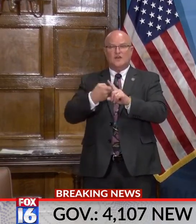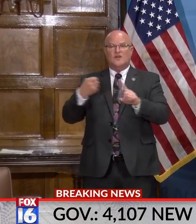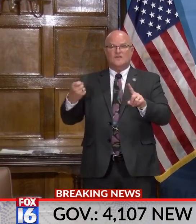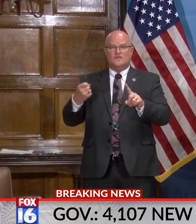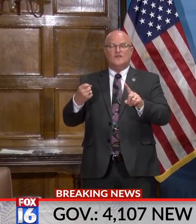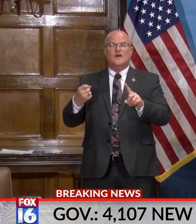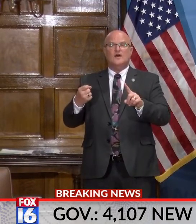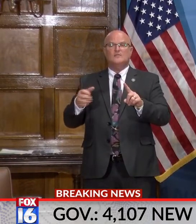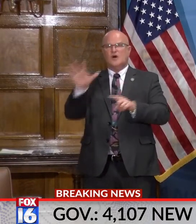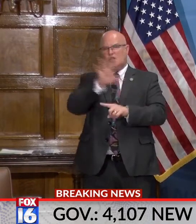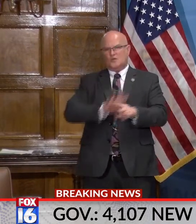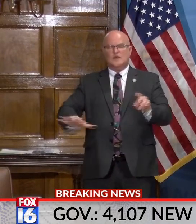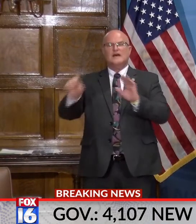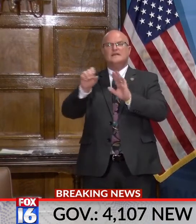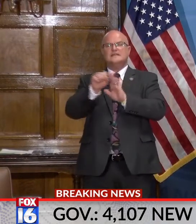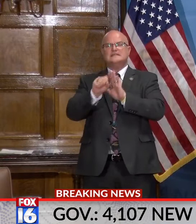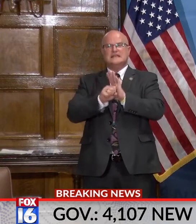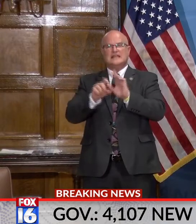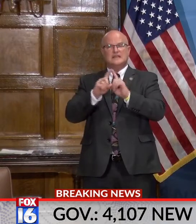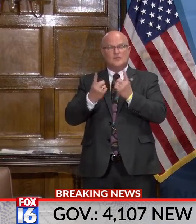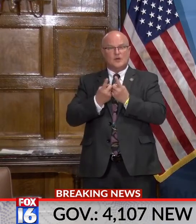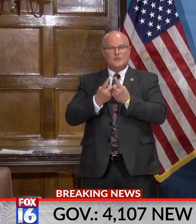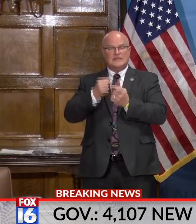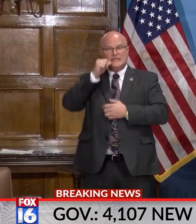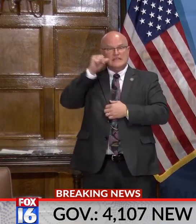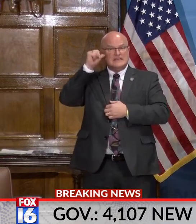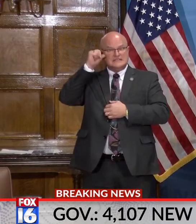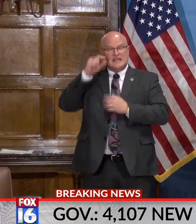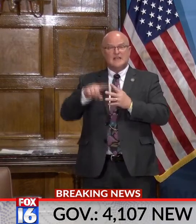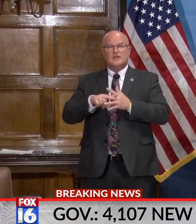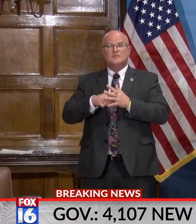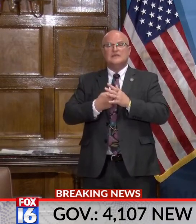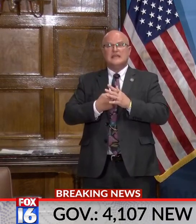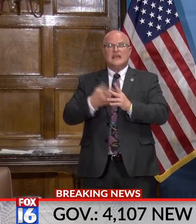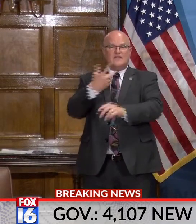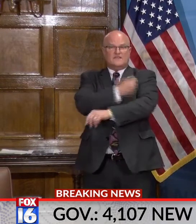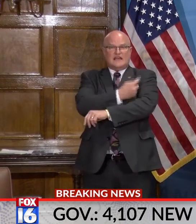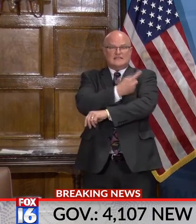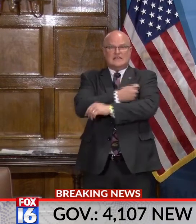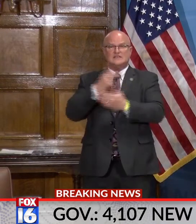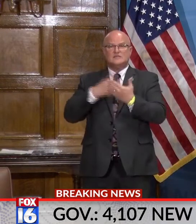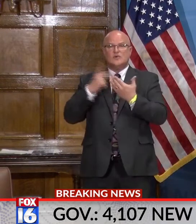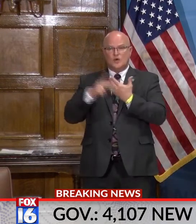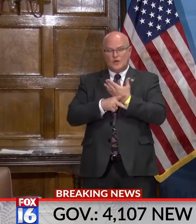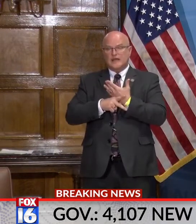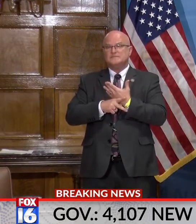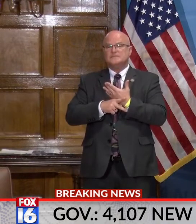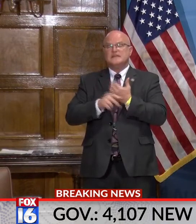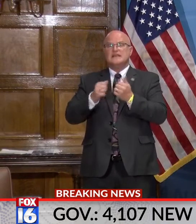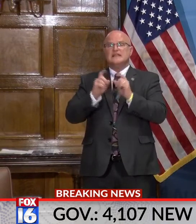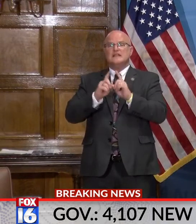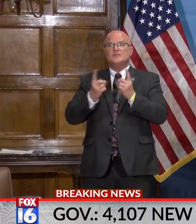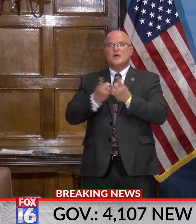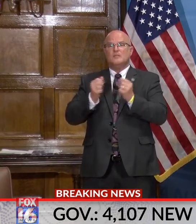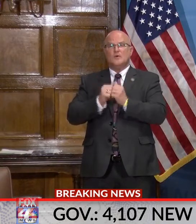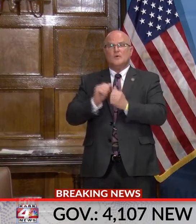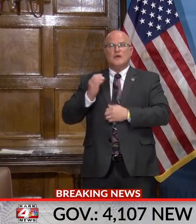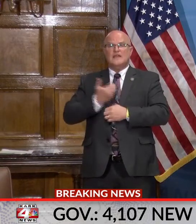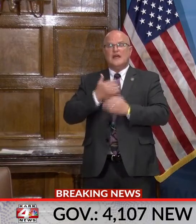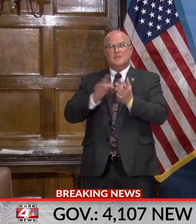the department. Yesterday, we began our vaccination program within the department with our